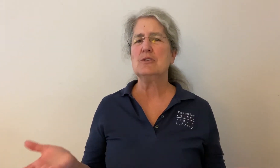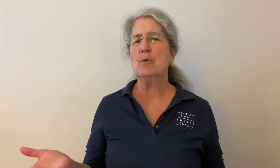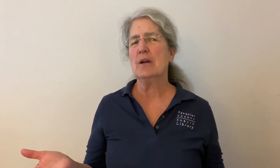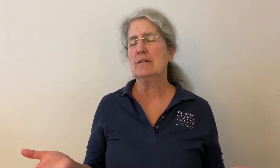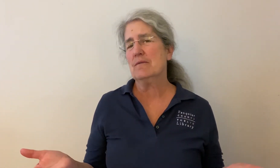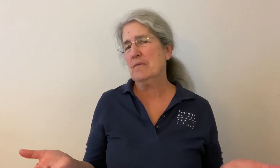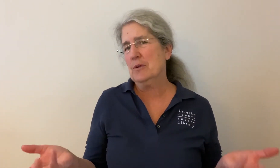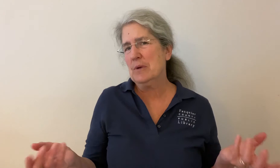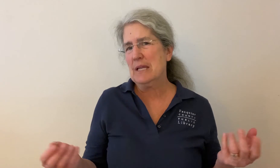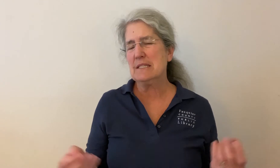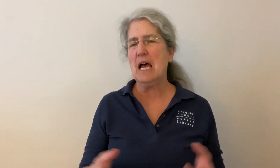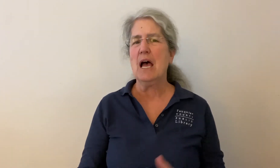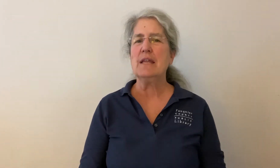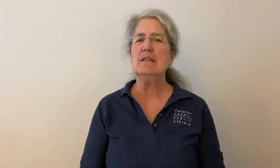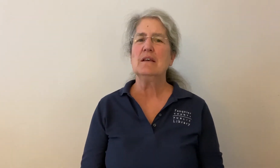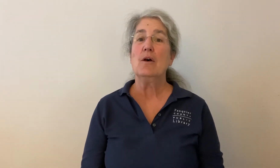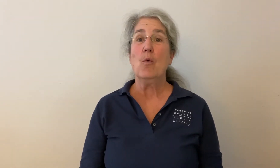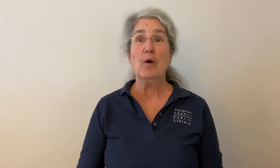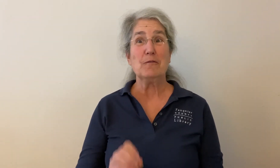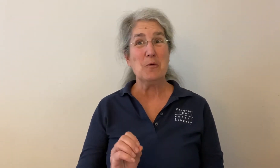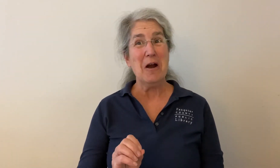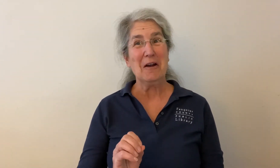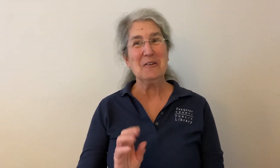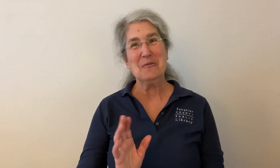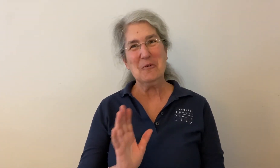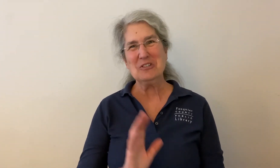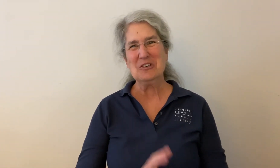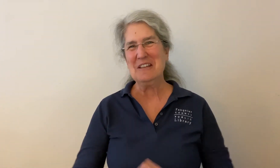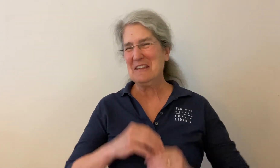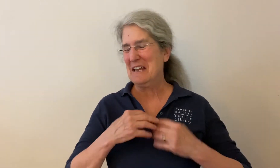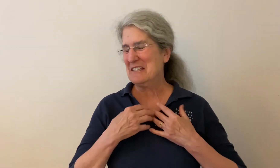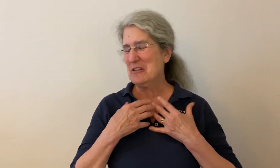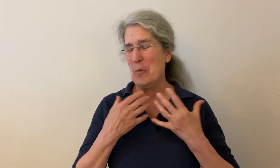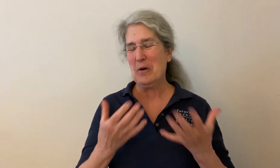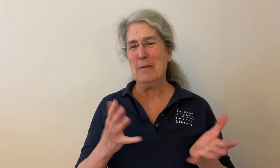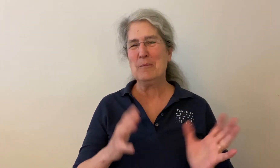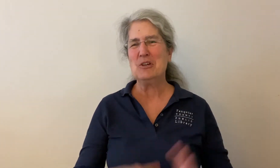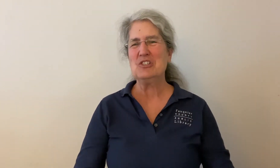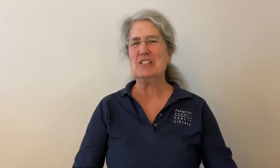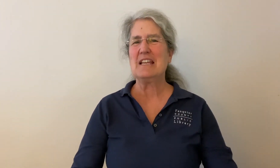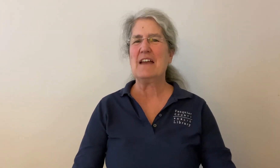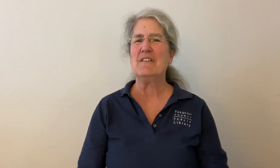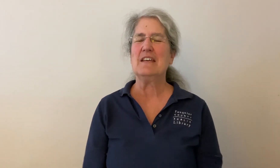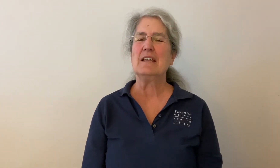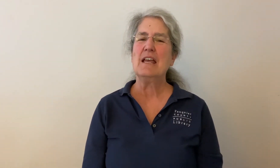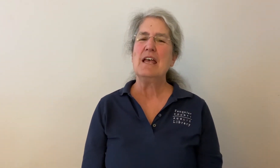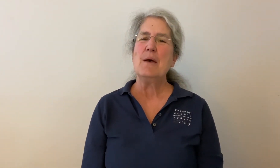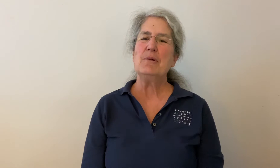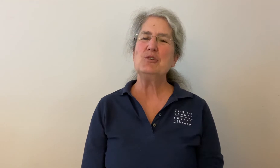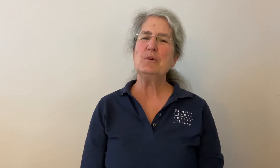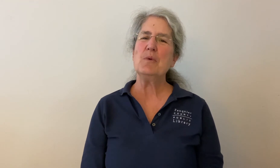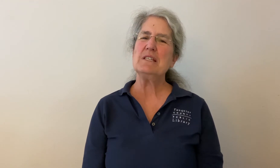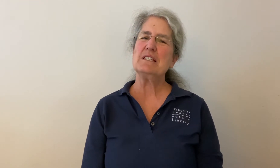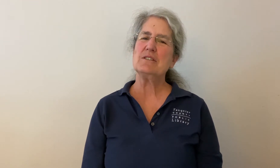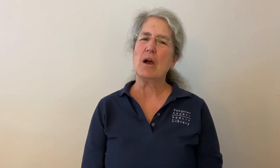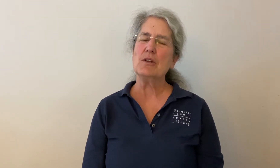aren't fluent in sign, or if you are, you're fortunate, then it's no problem. You can just dive in. But you would want to start